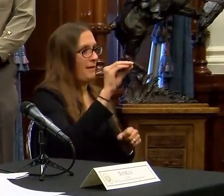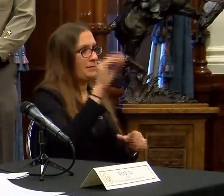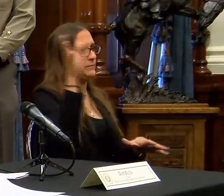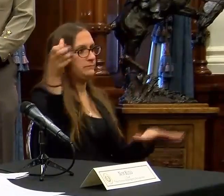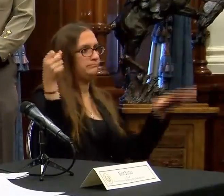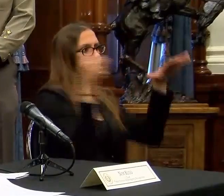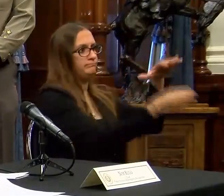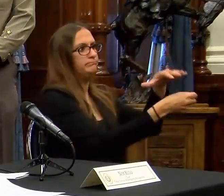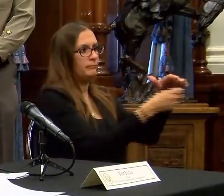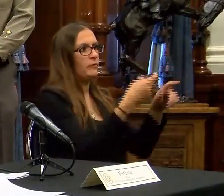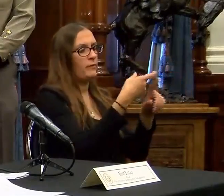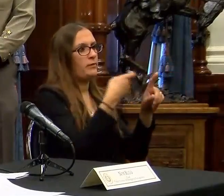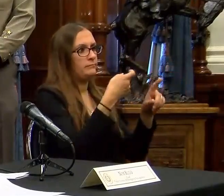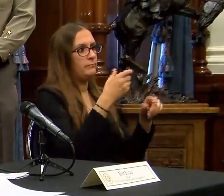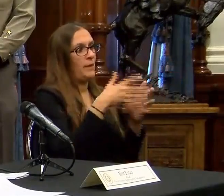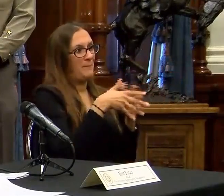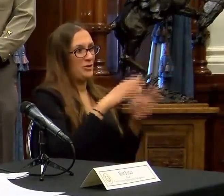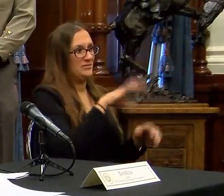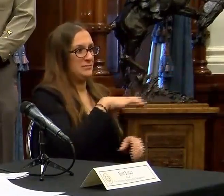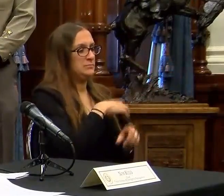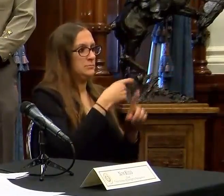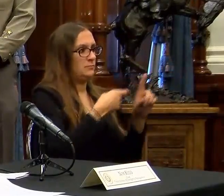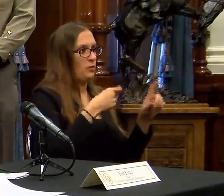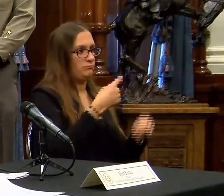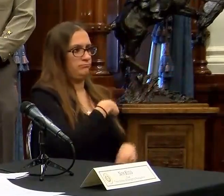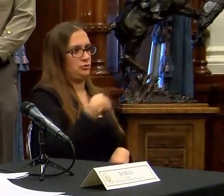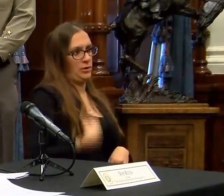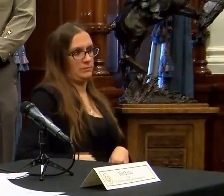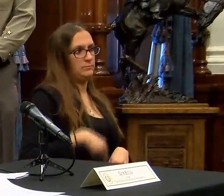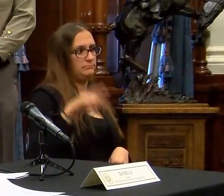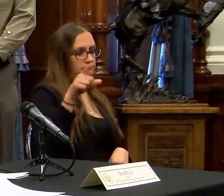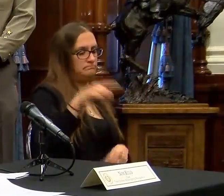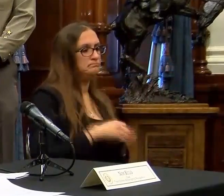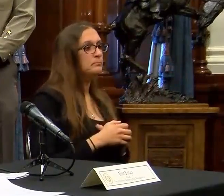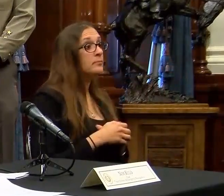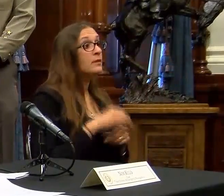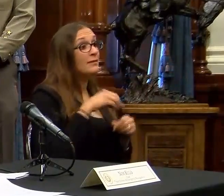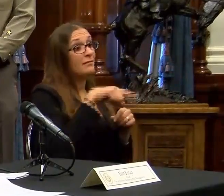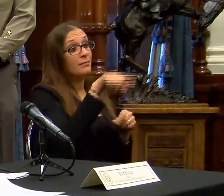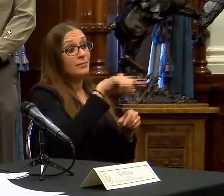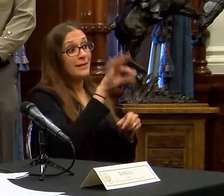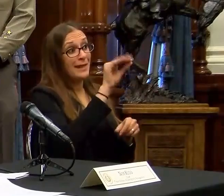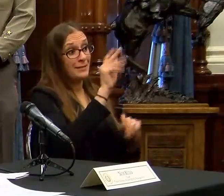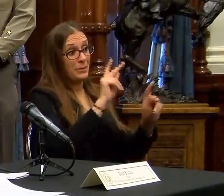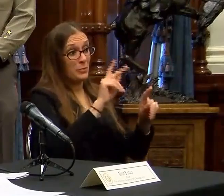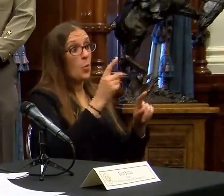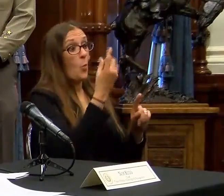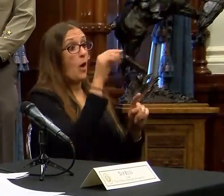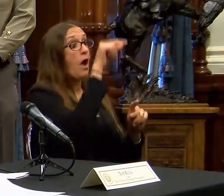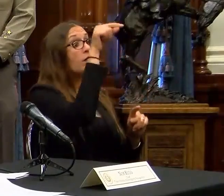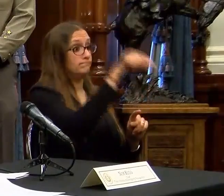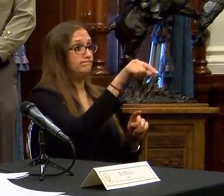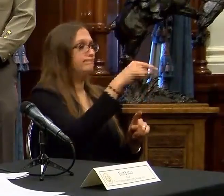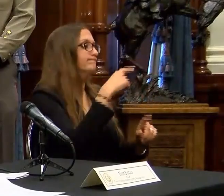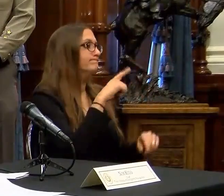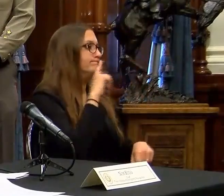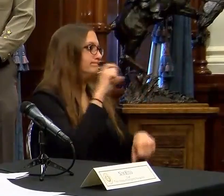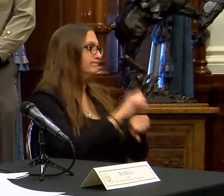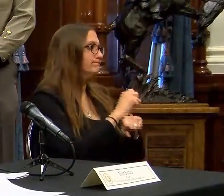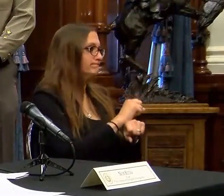of American citizens from Hubei Province in China. Among those 90, one of the people tested